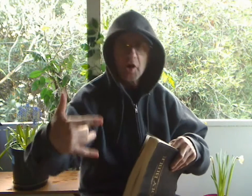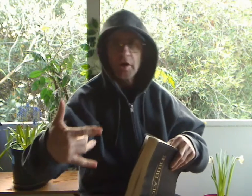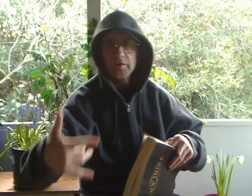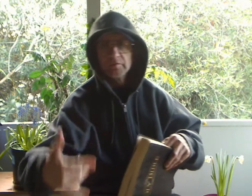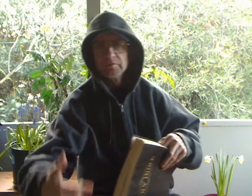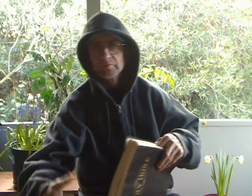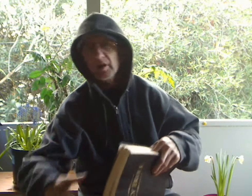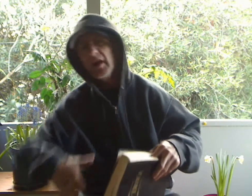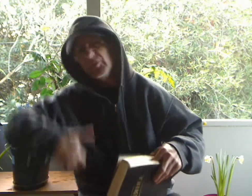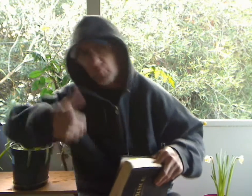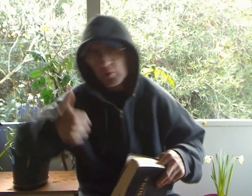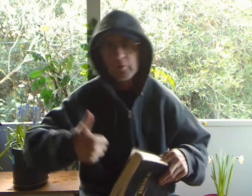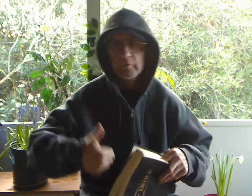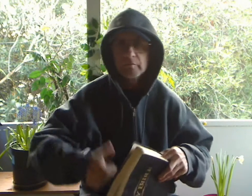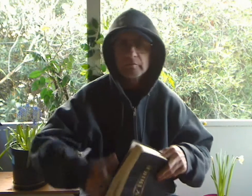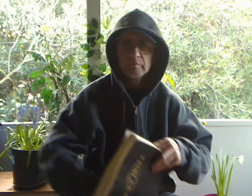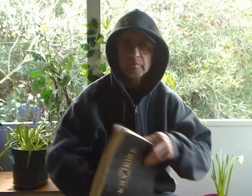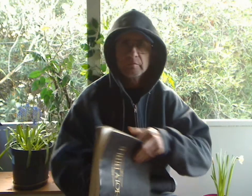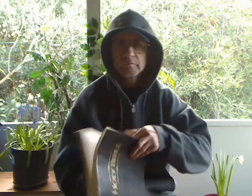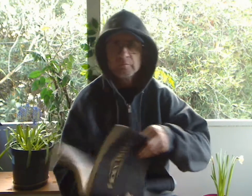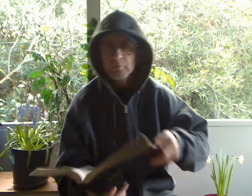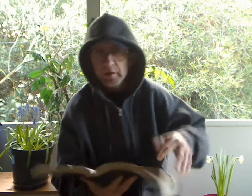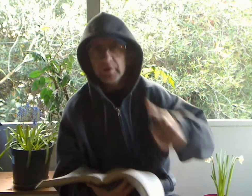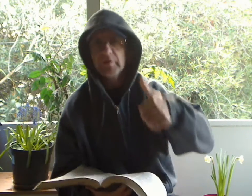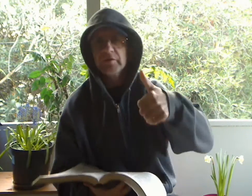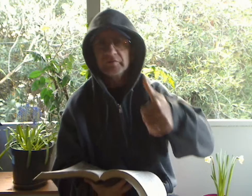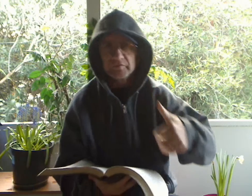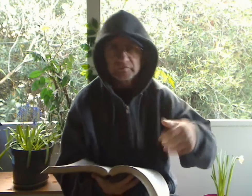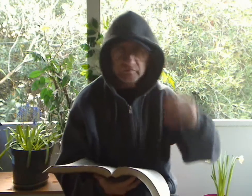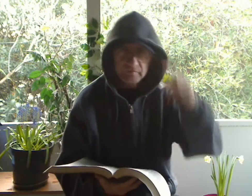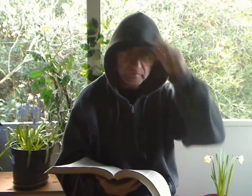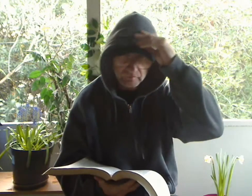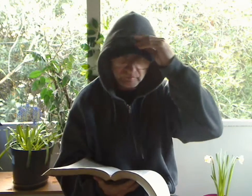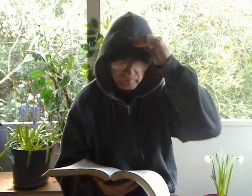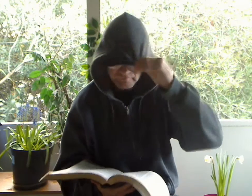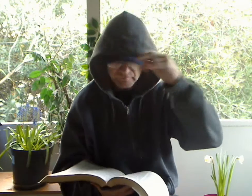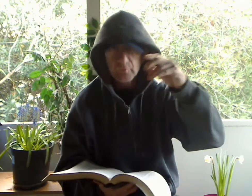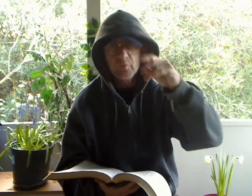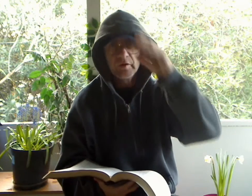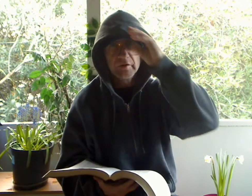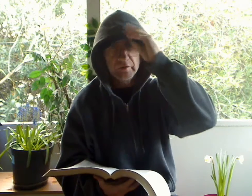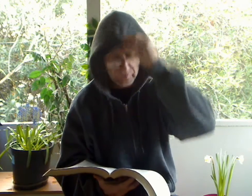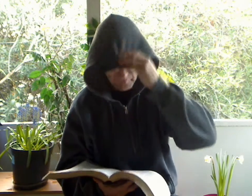God and His Word the way it is, what it is.